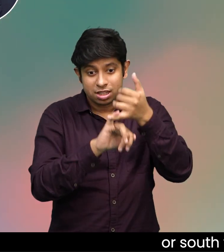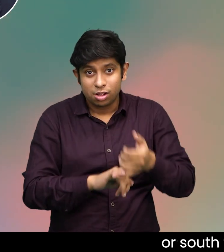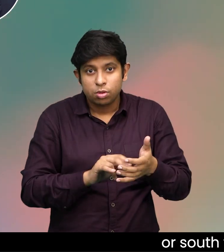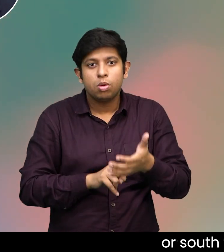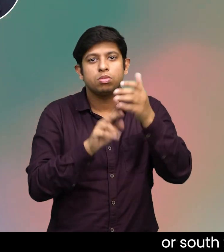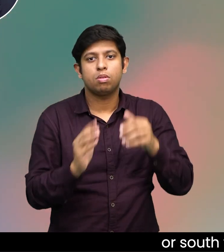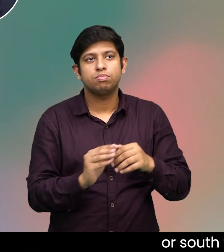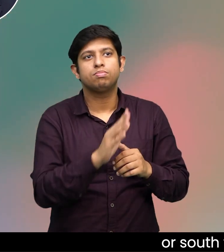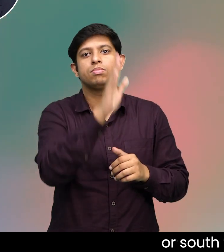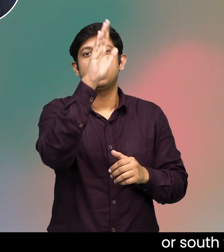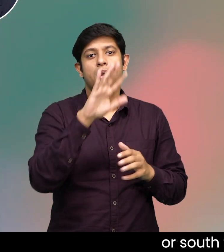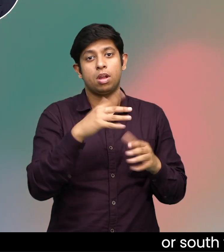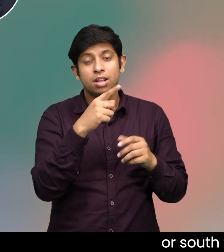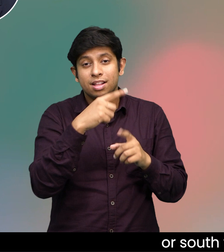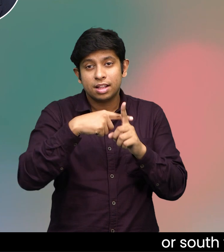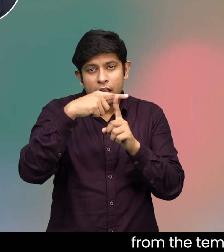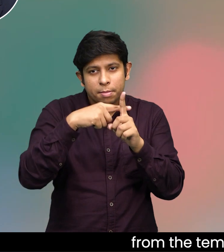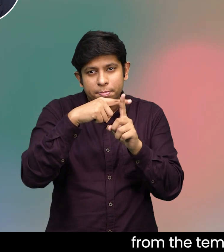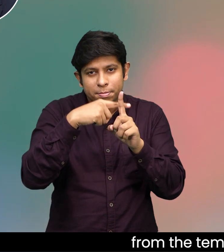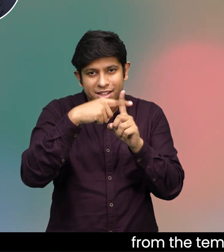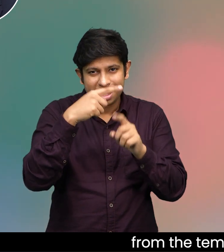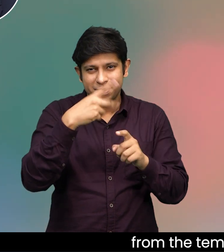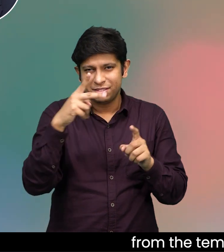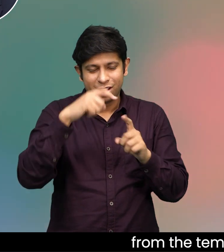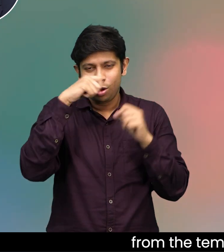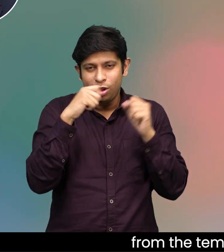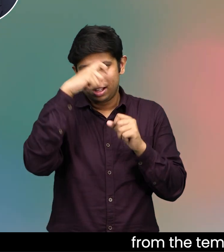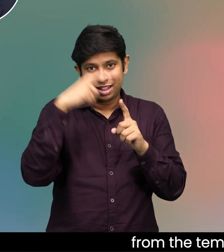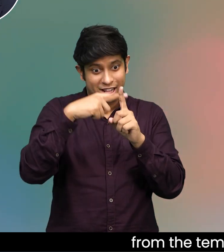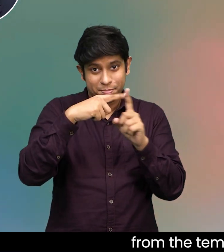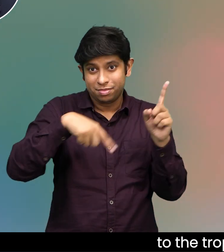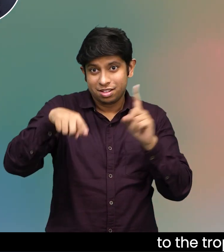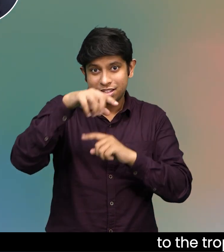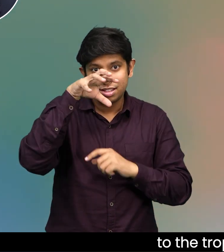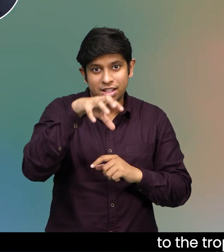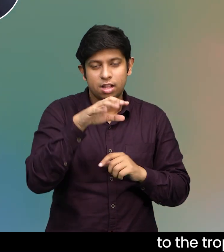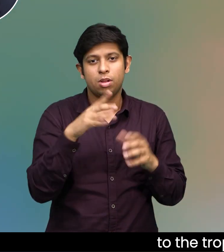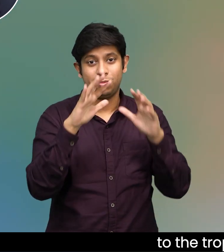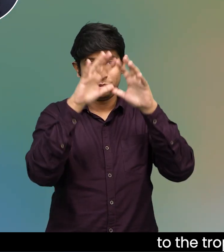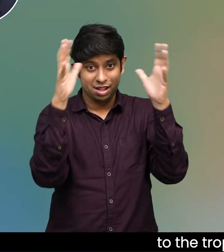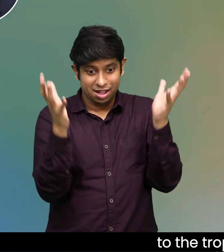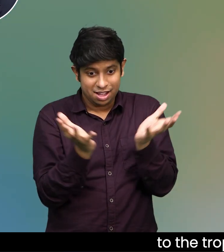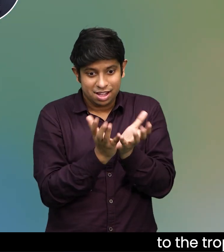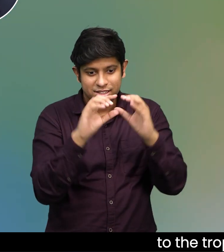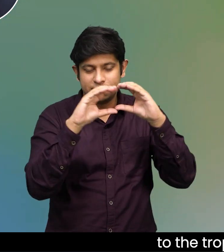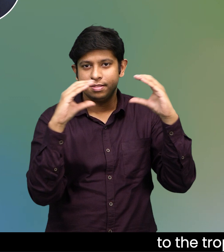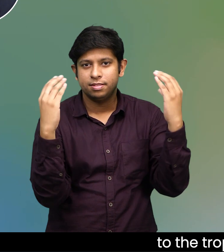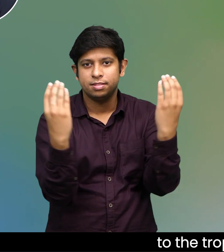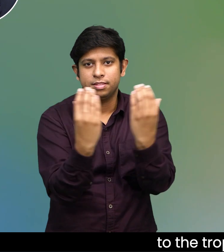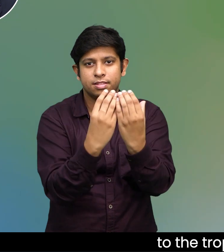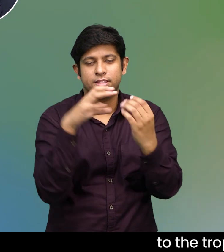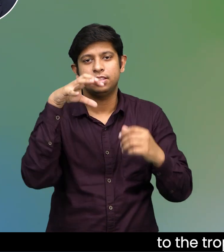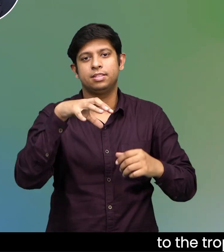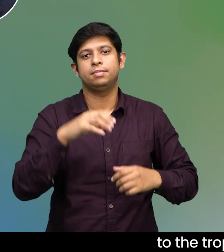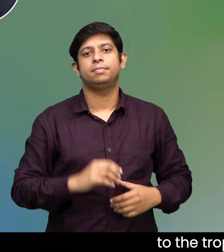or south to north, from the temperate zone to the tropic zone.